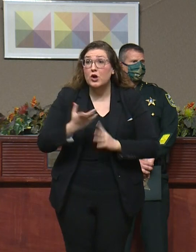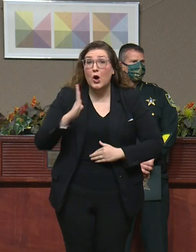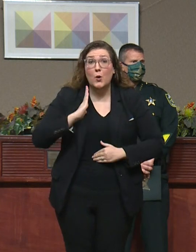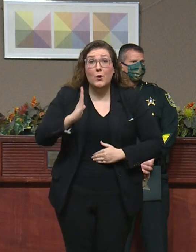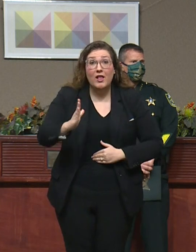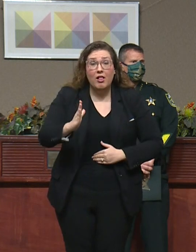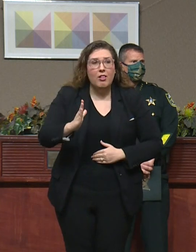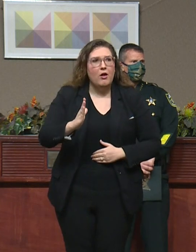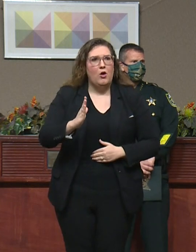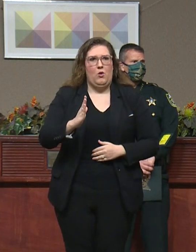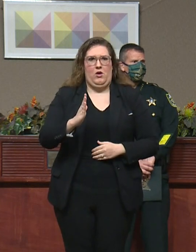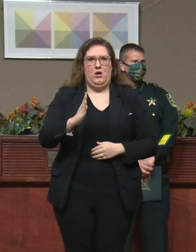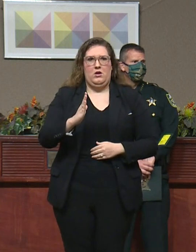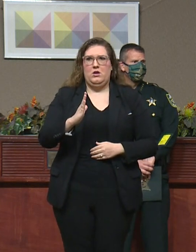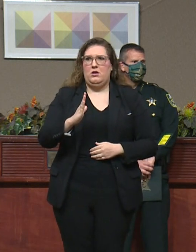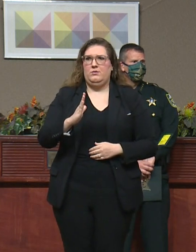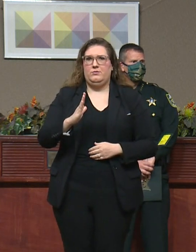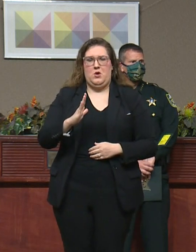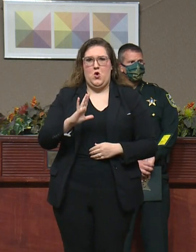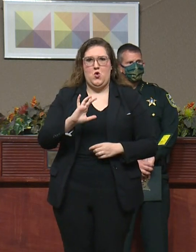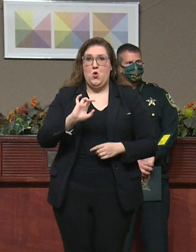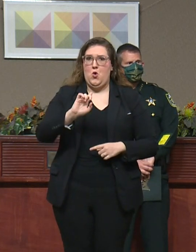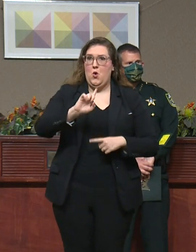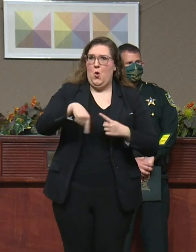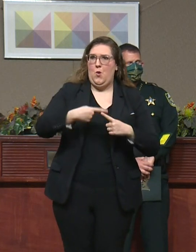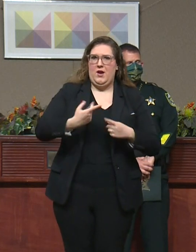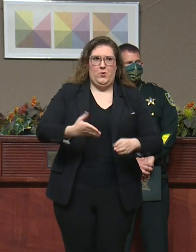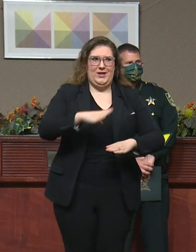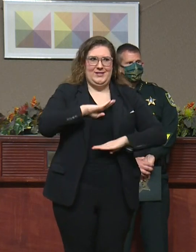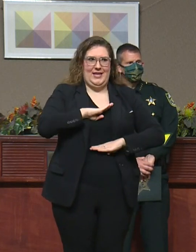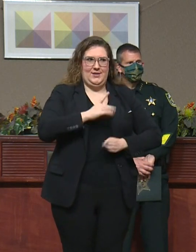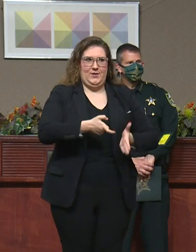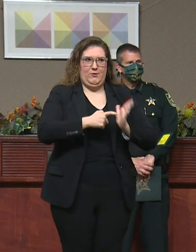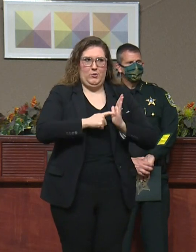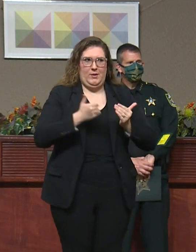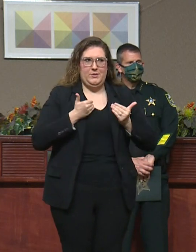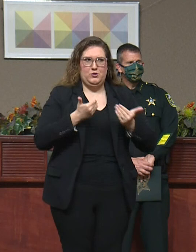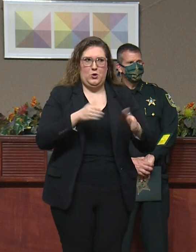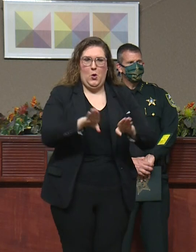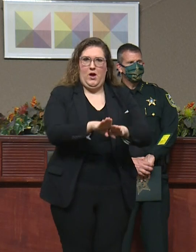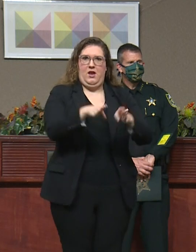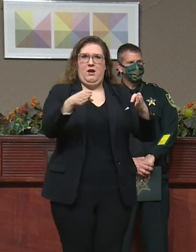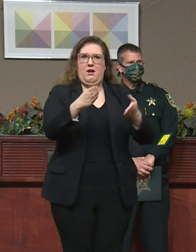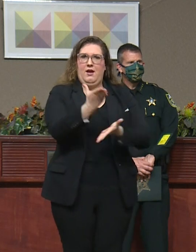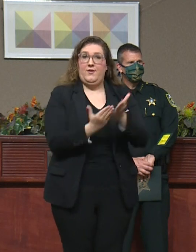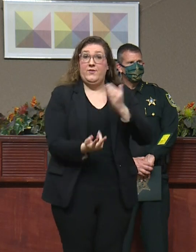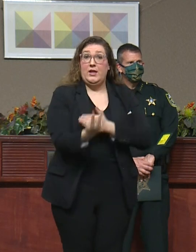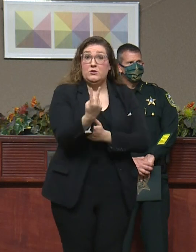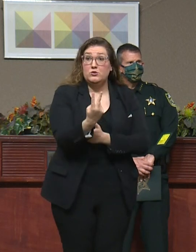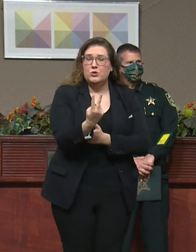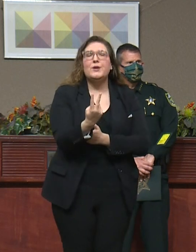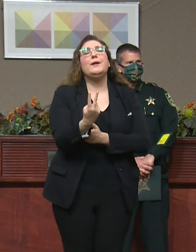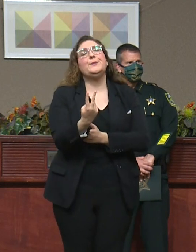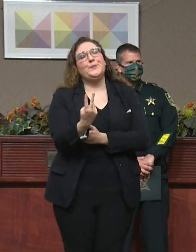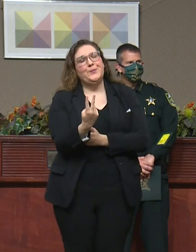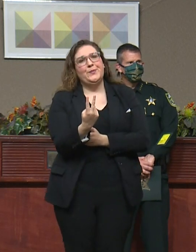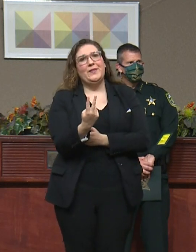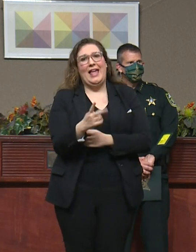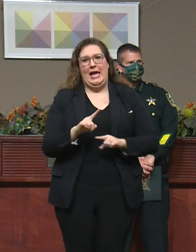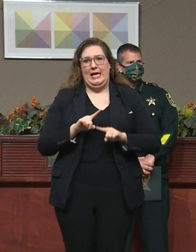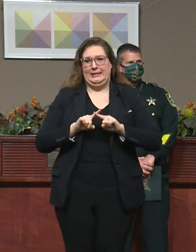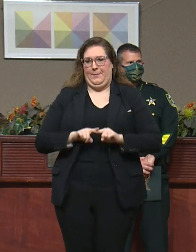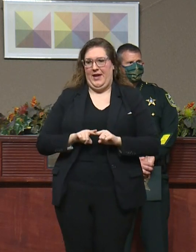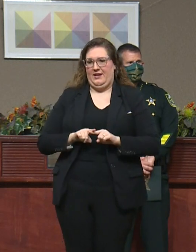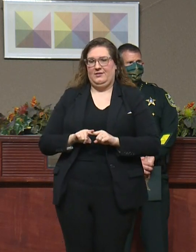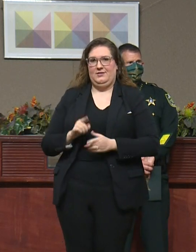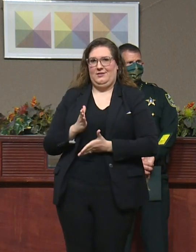meet the prerequisites for phase 2 as set out for by the White House, depends on how well we implement